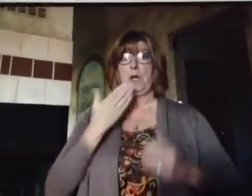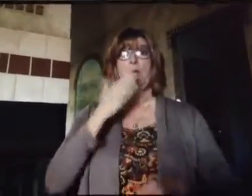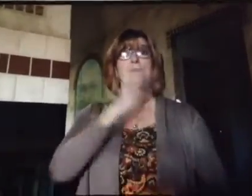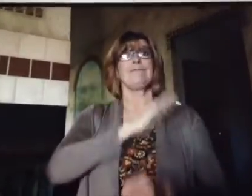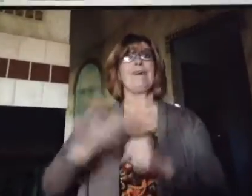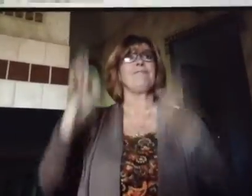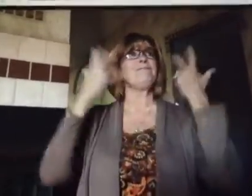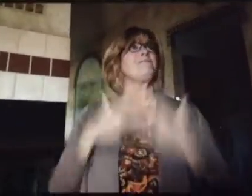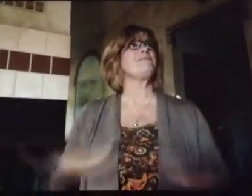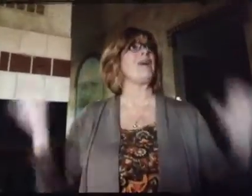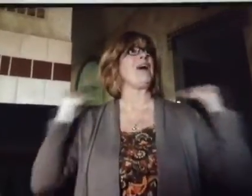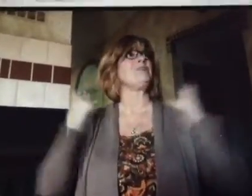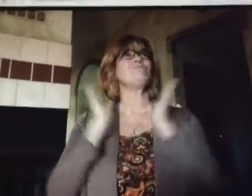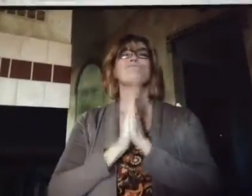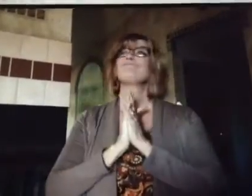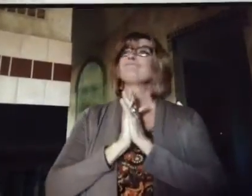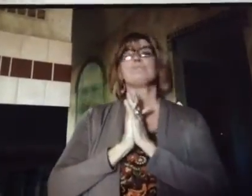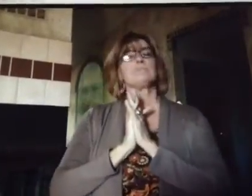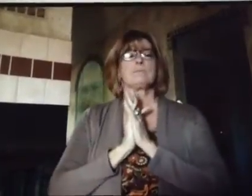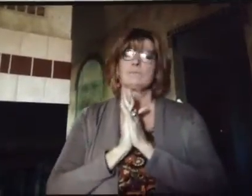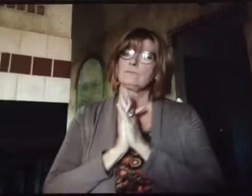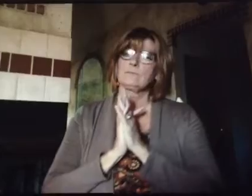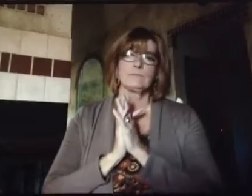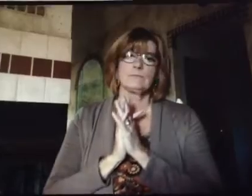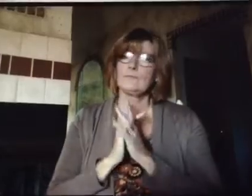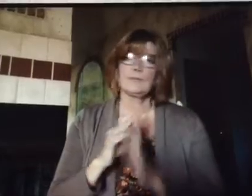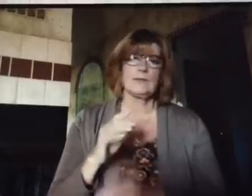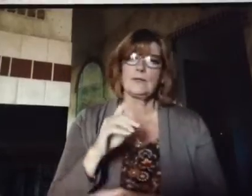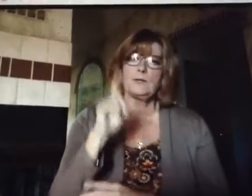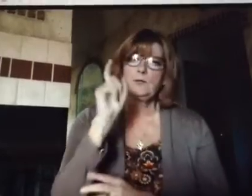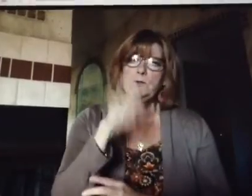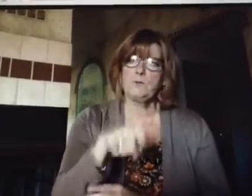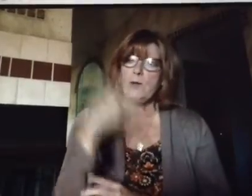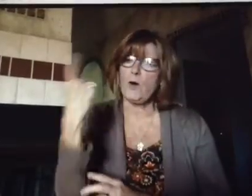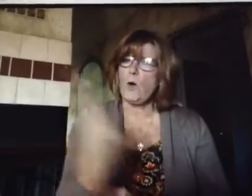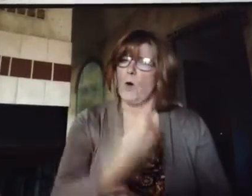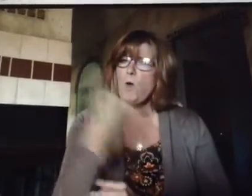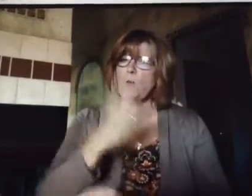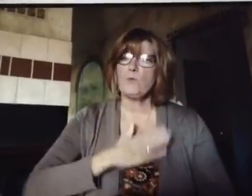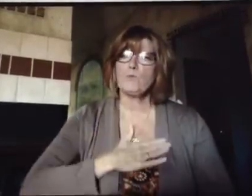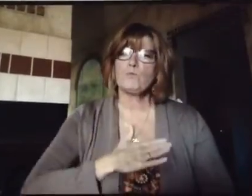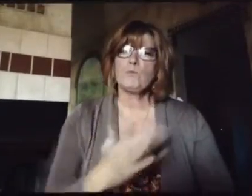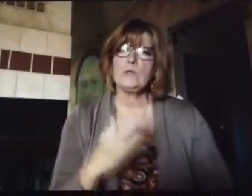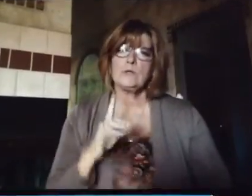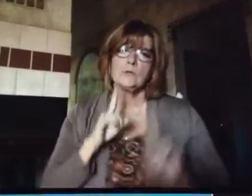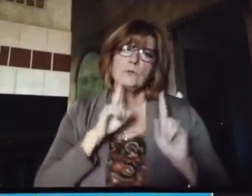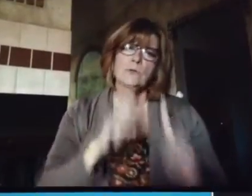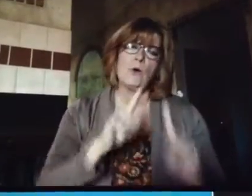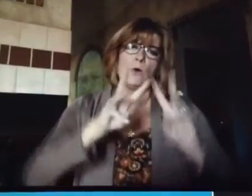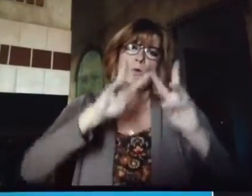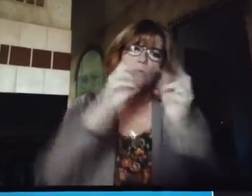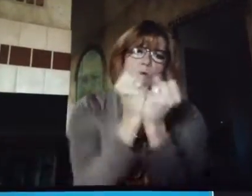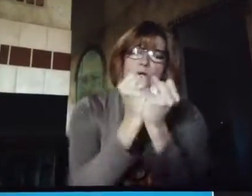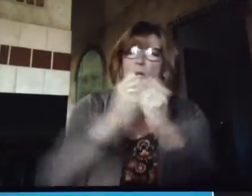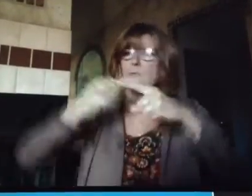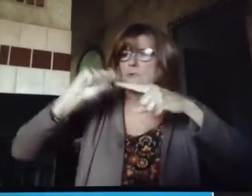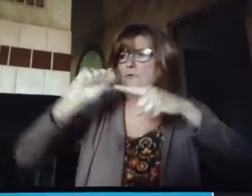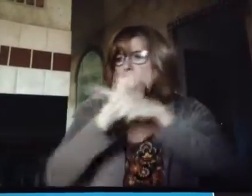work. You should never just accept good enough and be done. You should always be willing to go